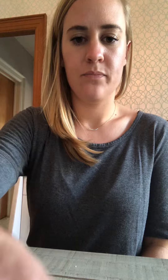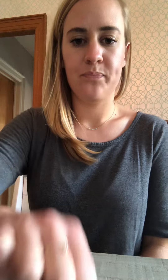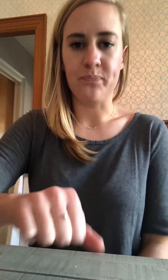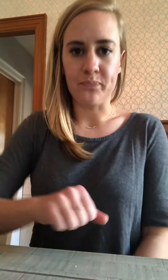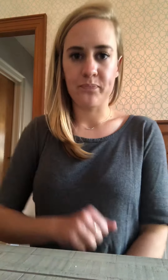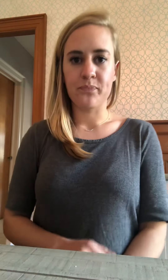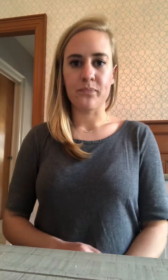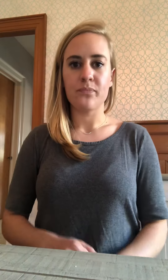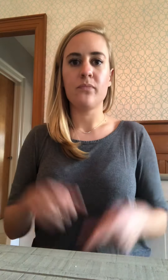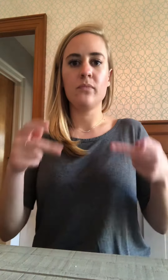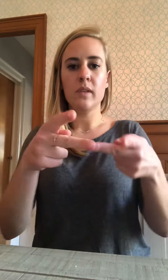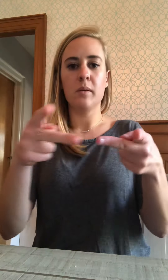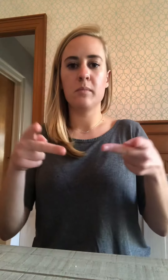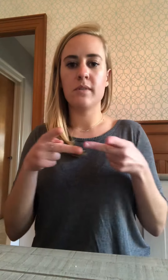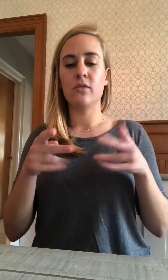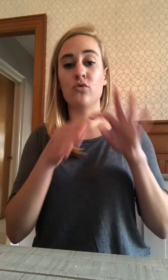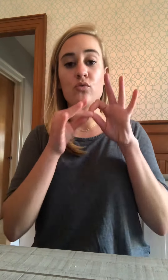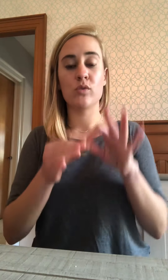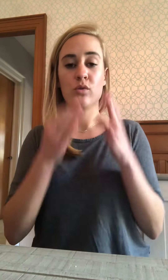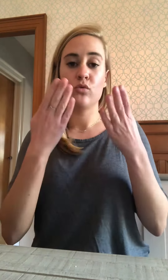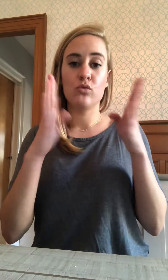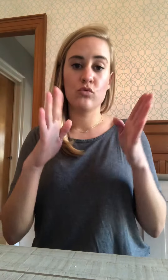general anesthesia, all of these things,